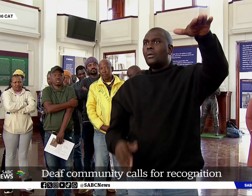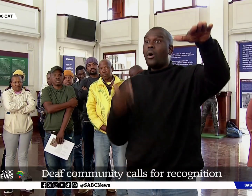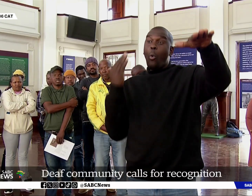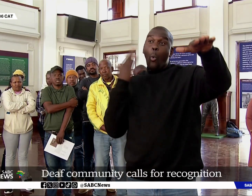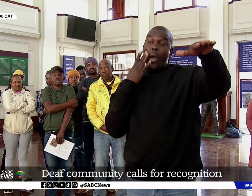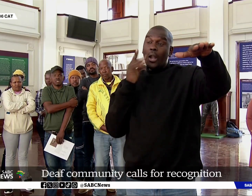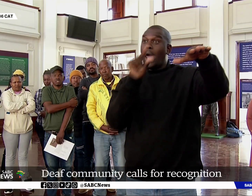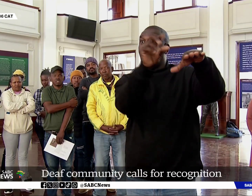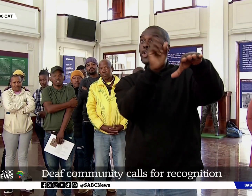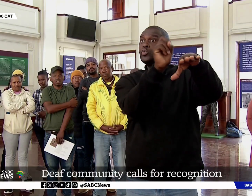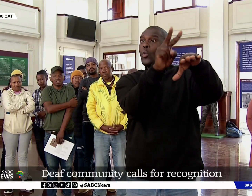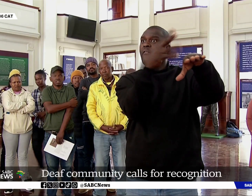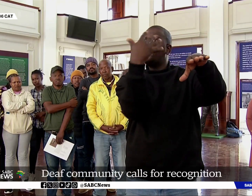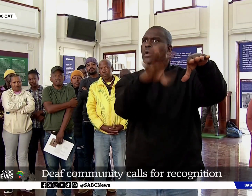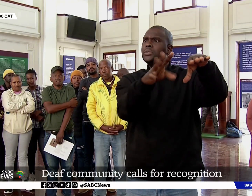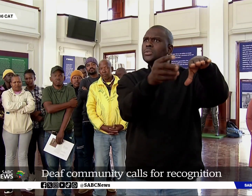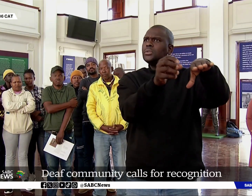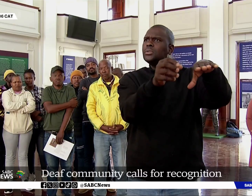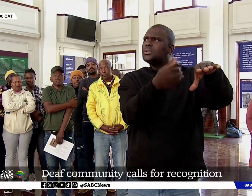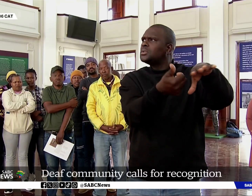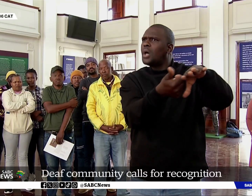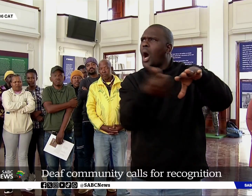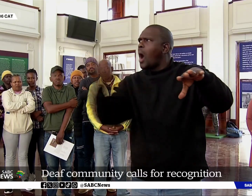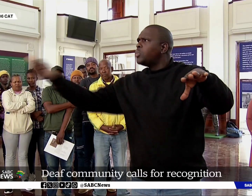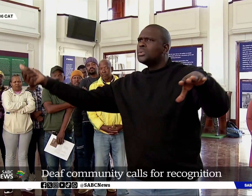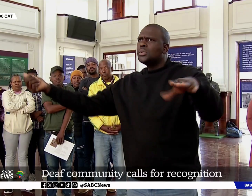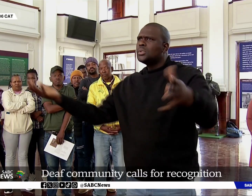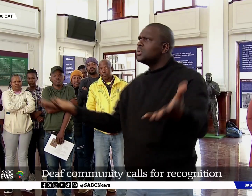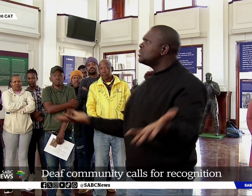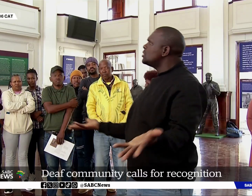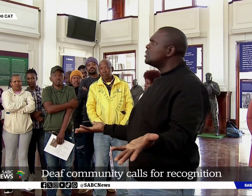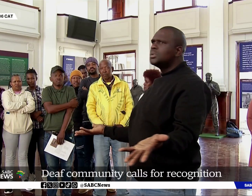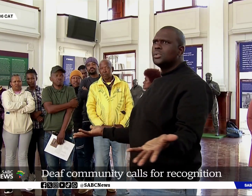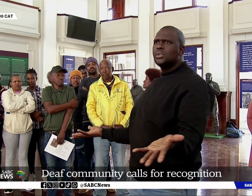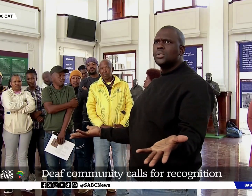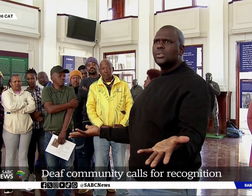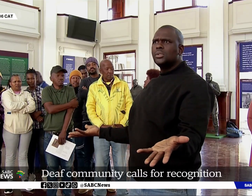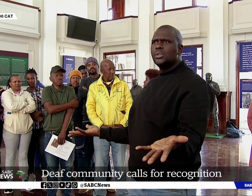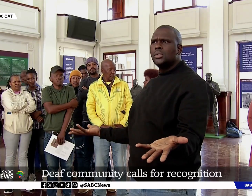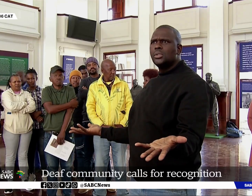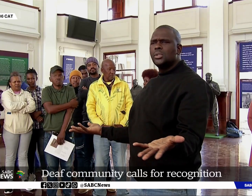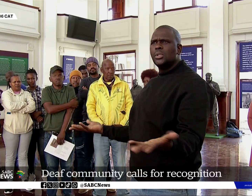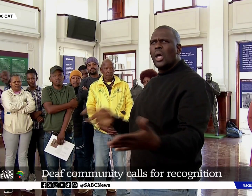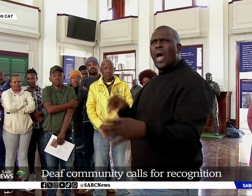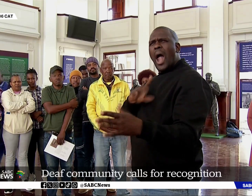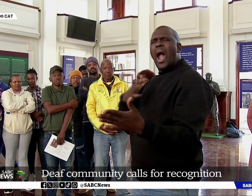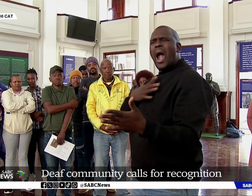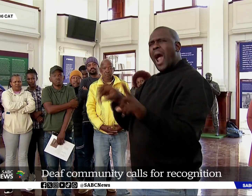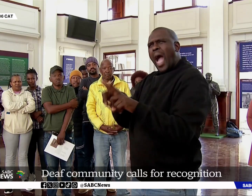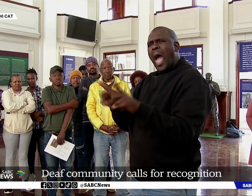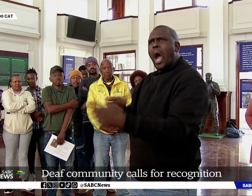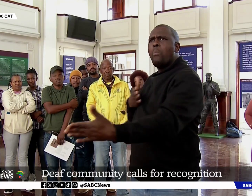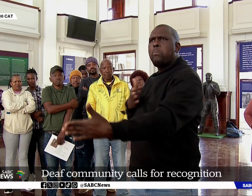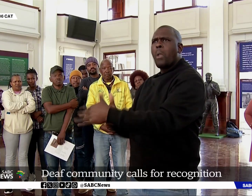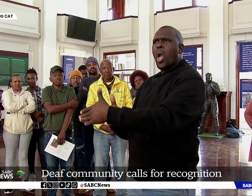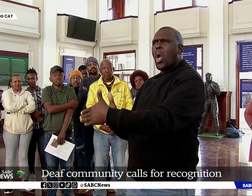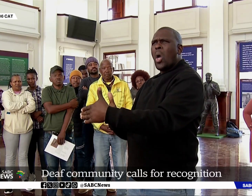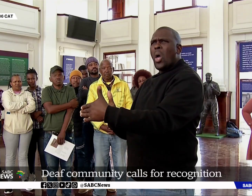there, when we reach grade 12, out of the deaf schools, where do we go? We are not allocated